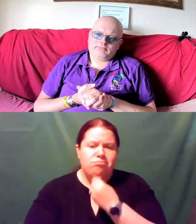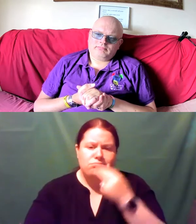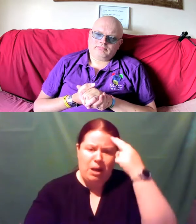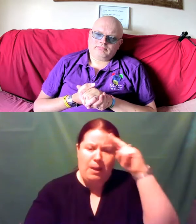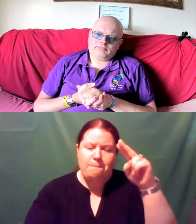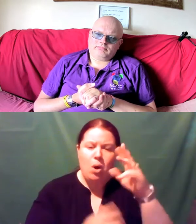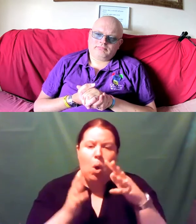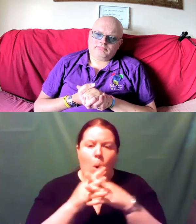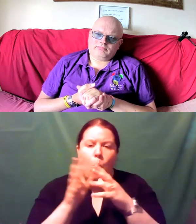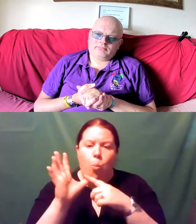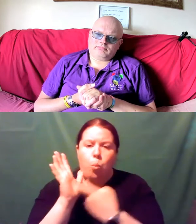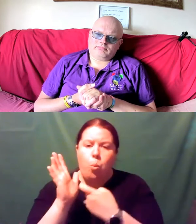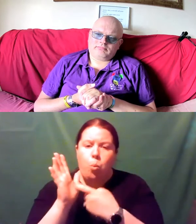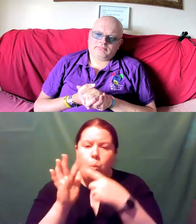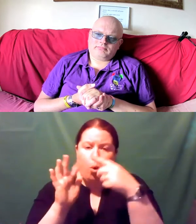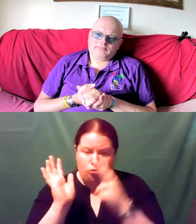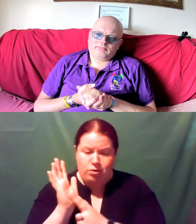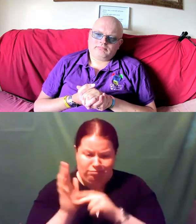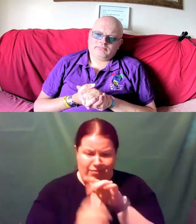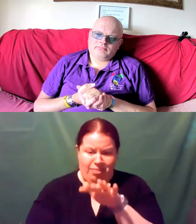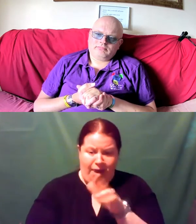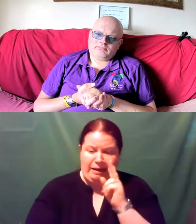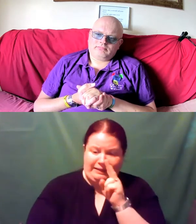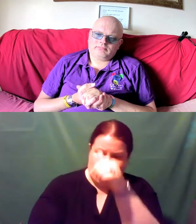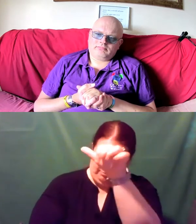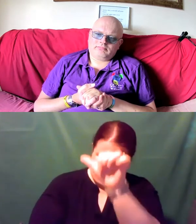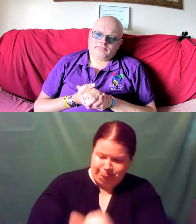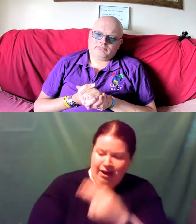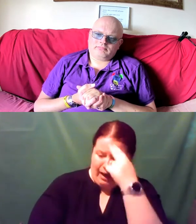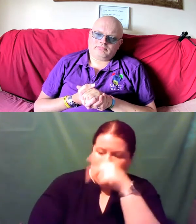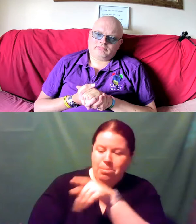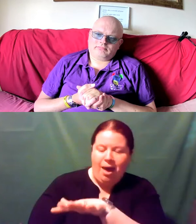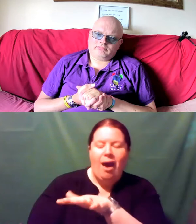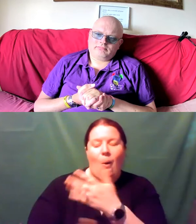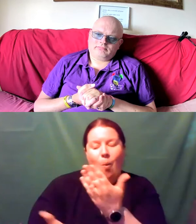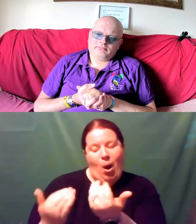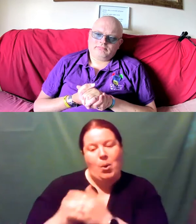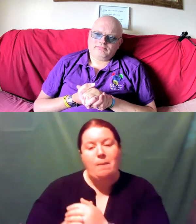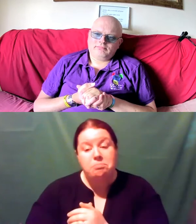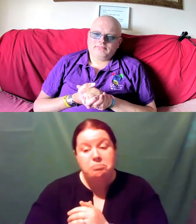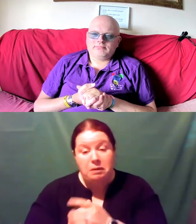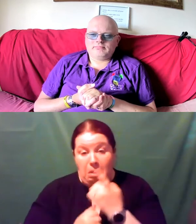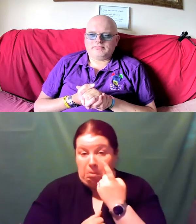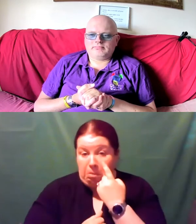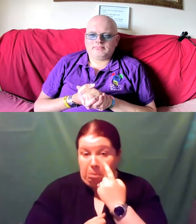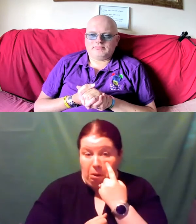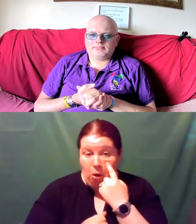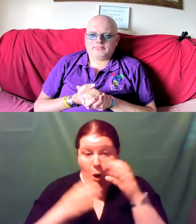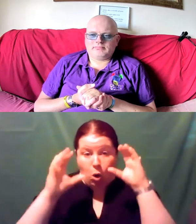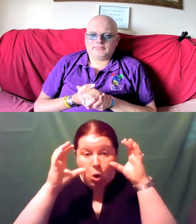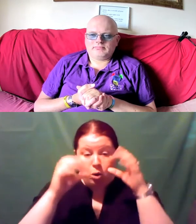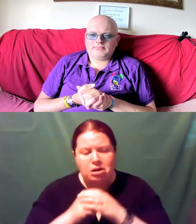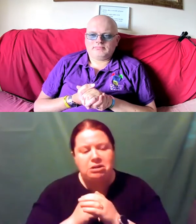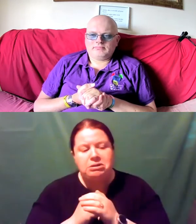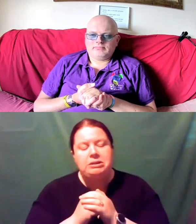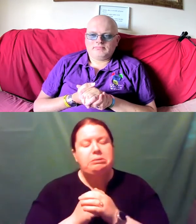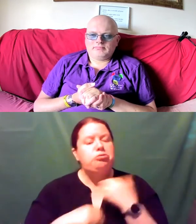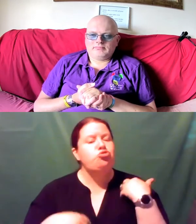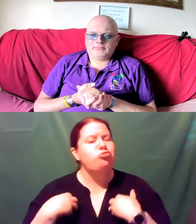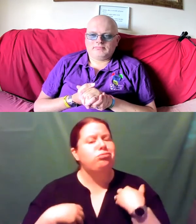on the call tonight. I've seen Warren log in, so welcome, Warren. If you Google this man also, you get some very and a very interesting